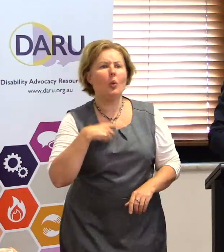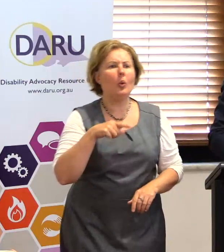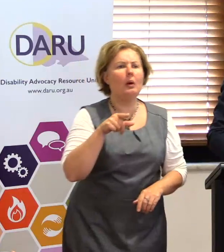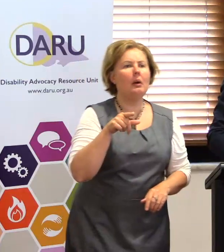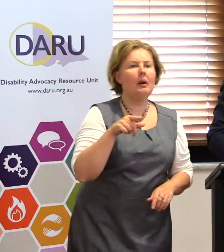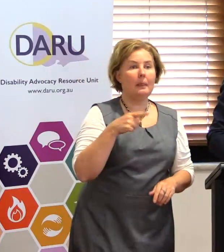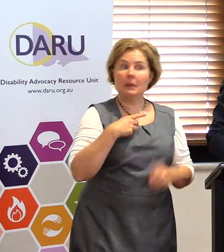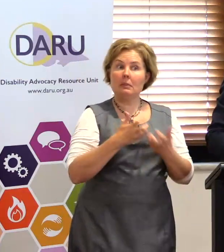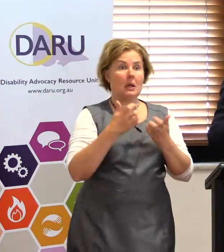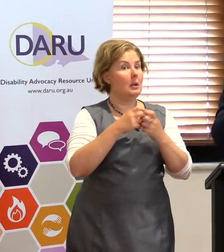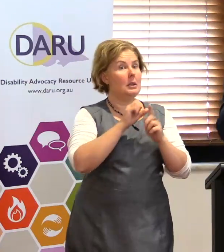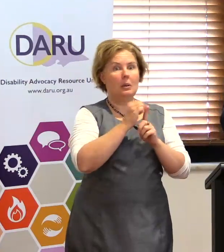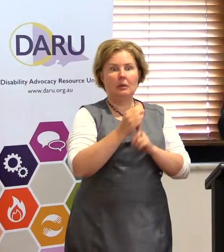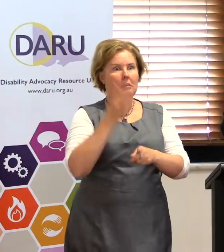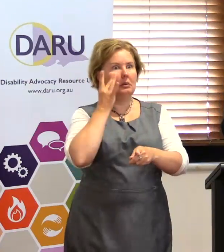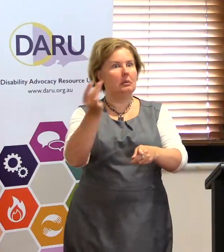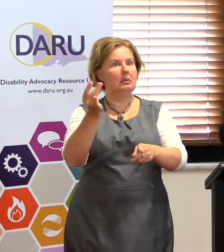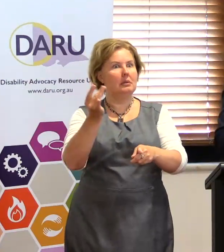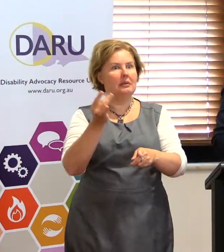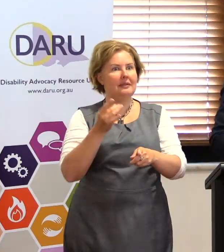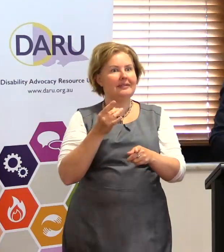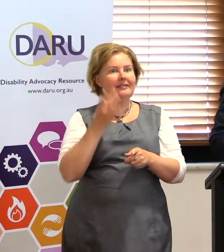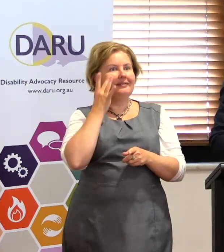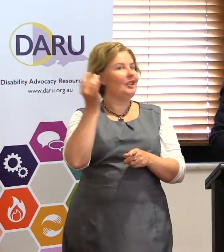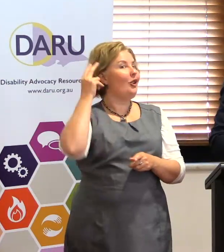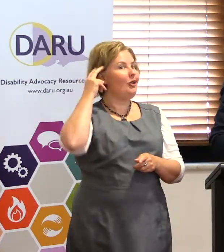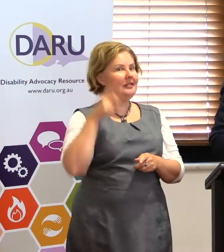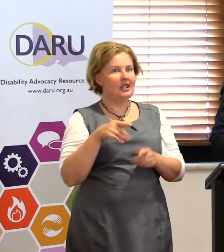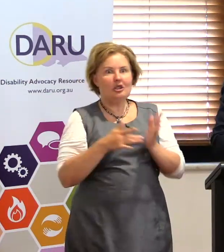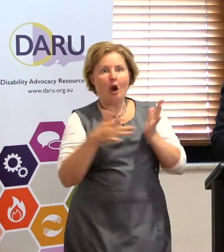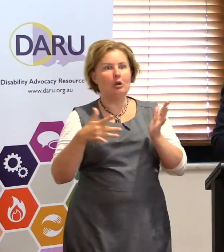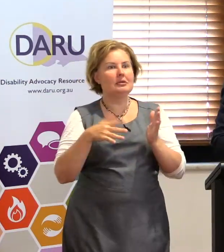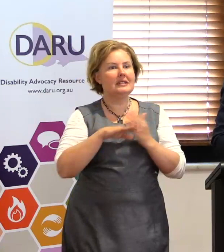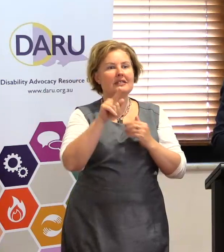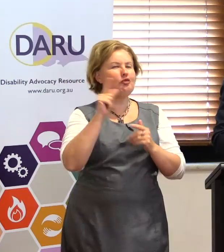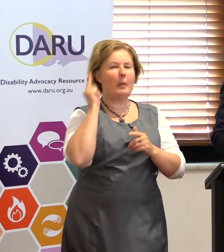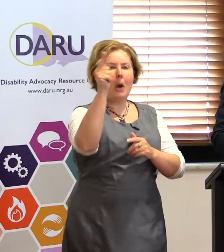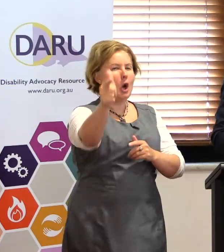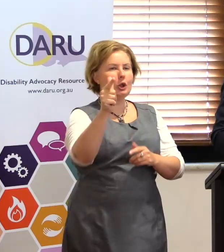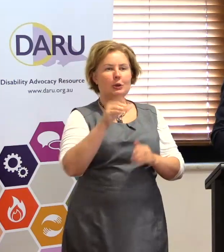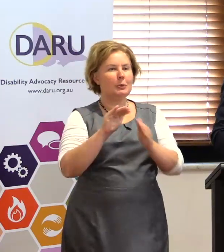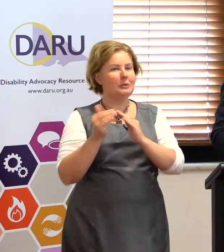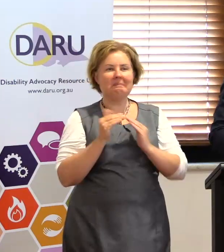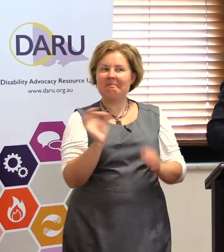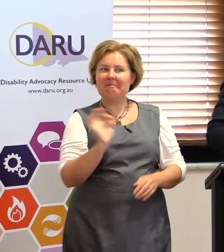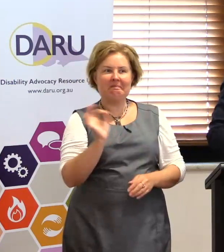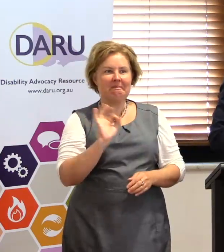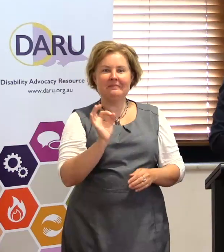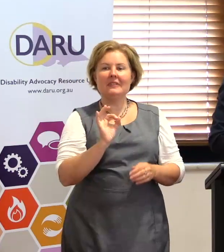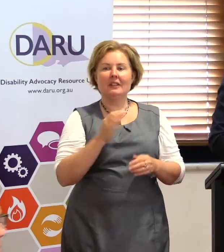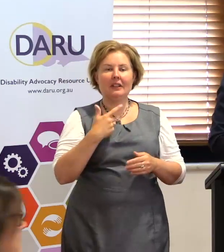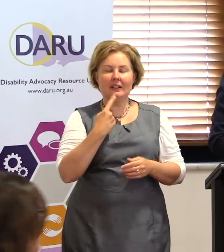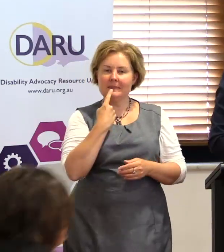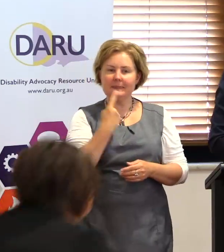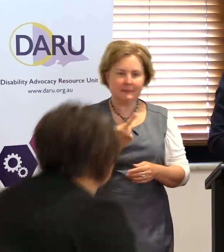many cases, people won't have seen something like it hasn't penetrated this kind of health technology in the remote communities. And I tell them that and